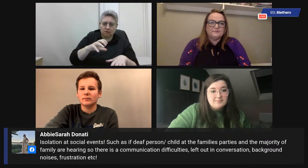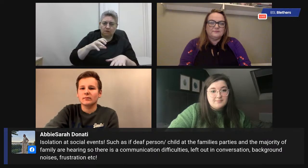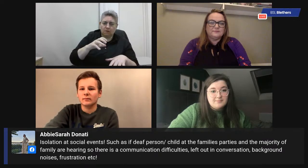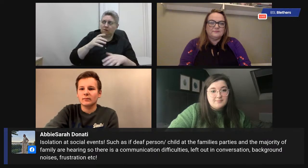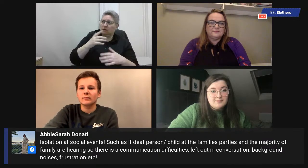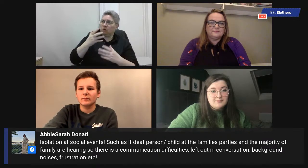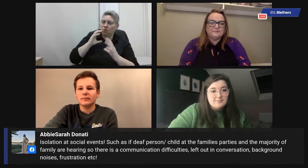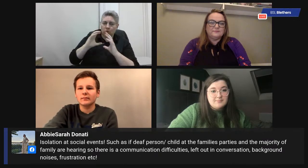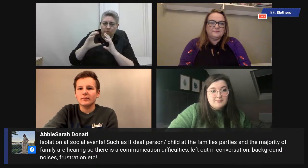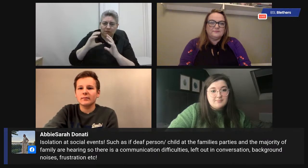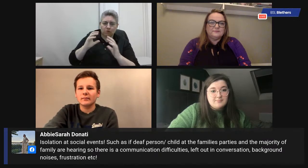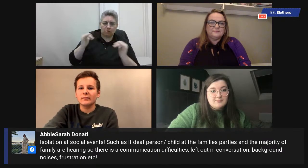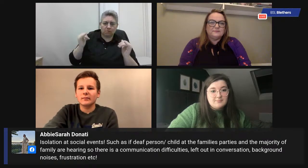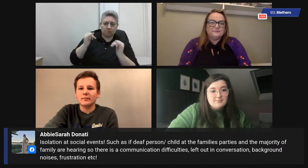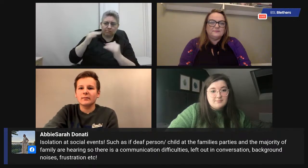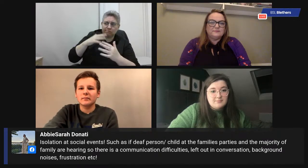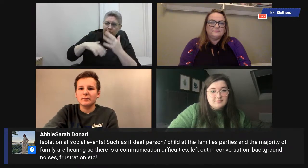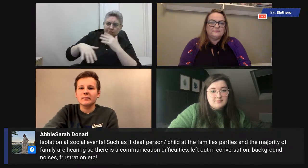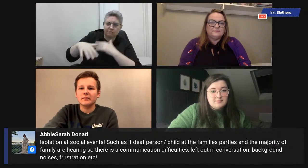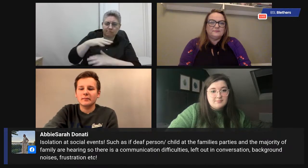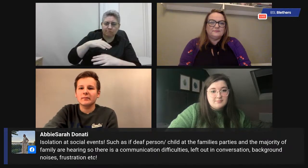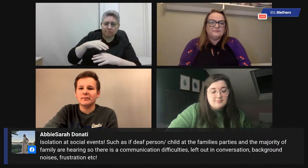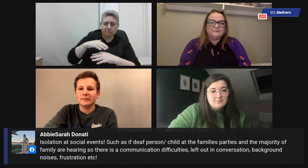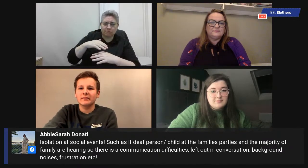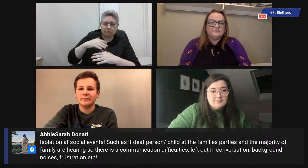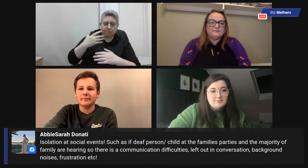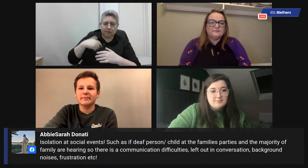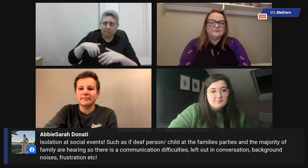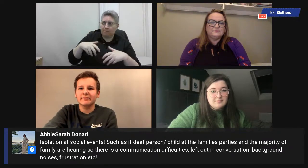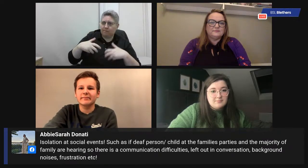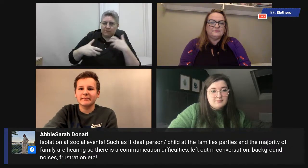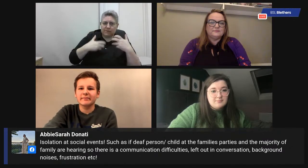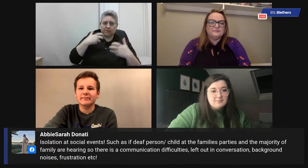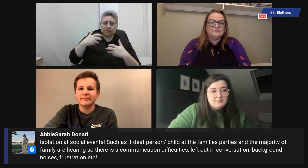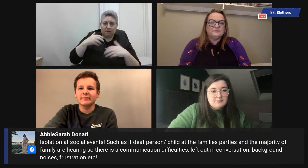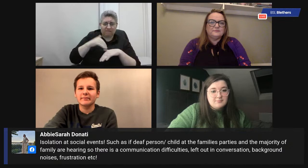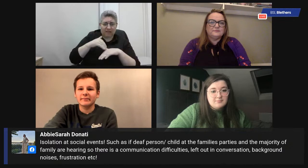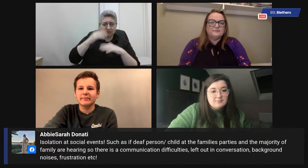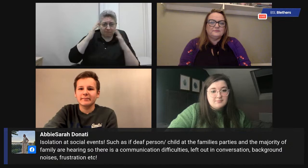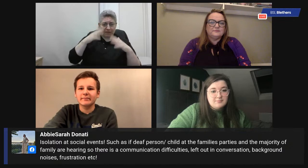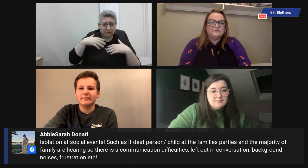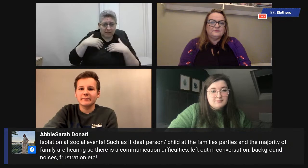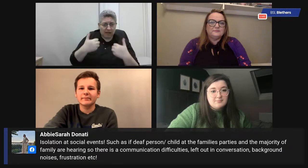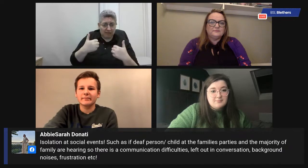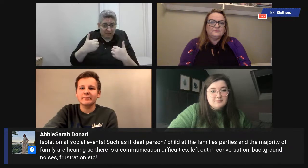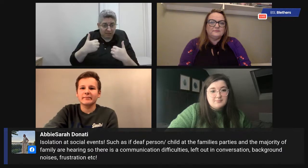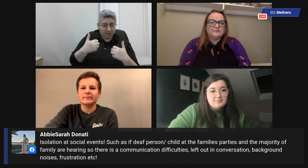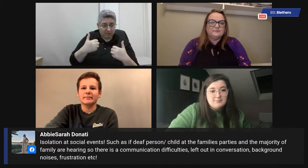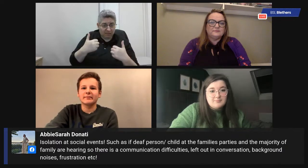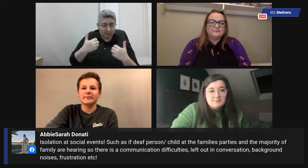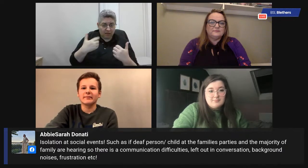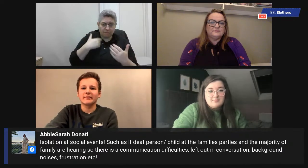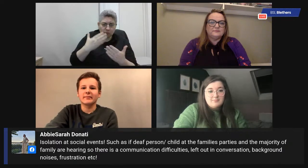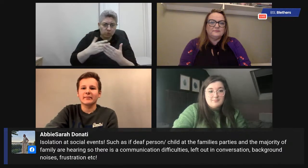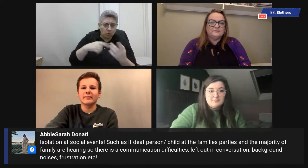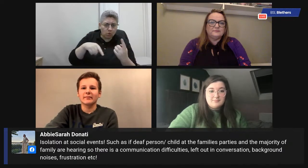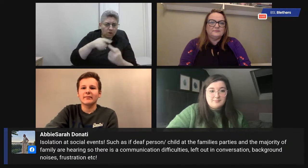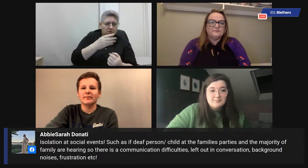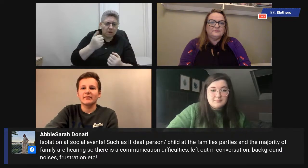of the family are hearing and there are communication difficulties, the deaf child might or deaf person might feel left out in the